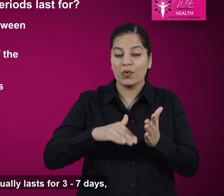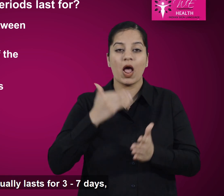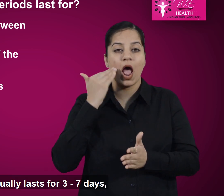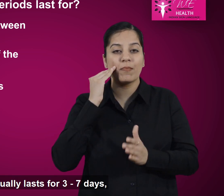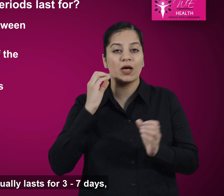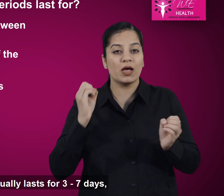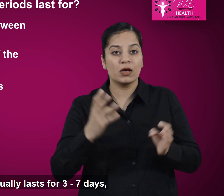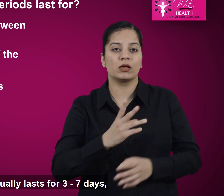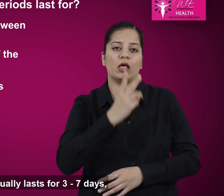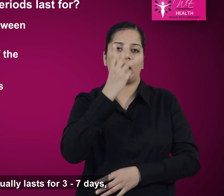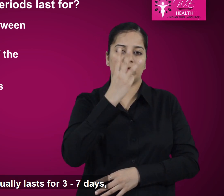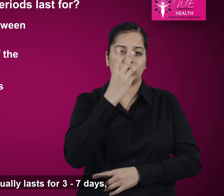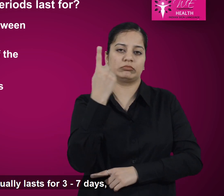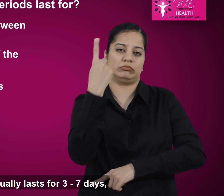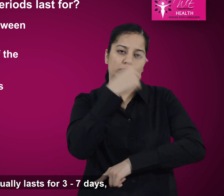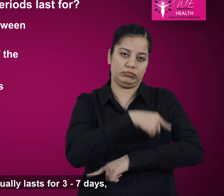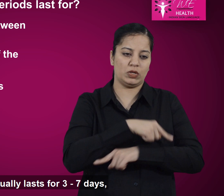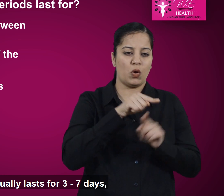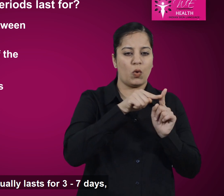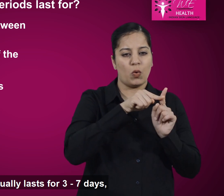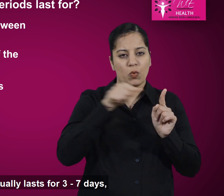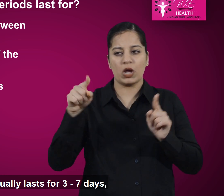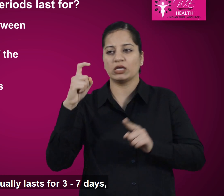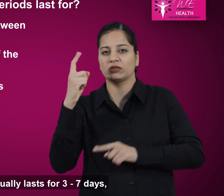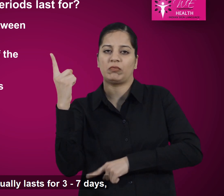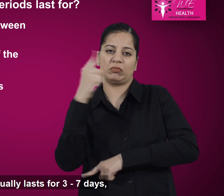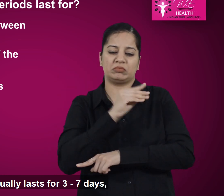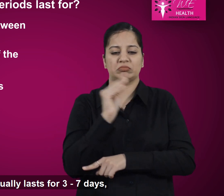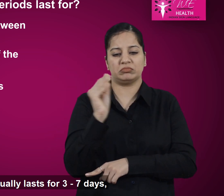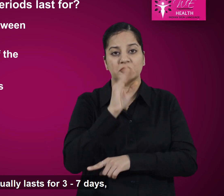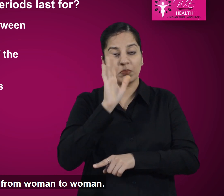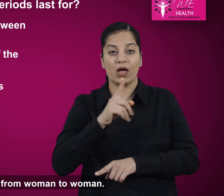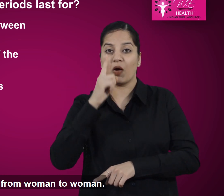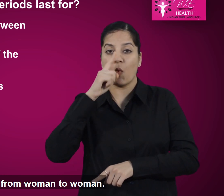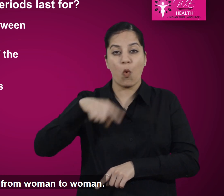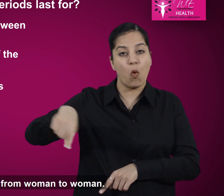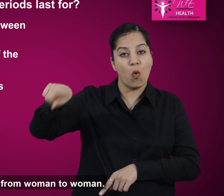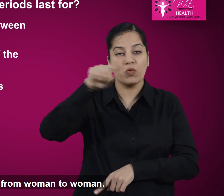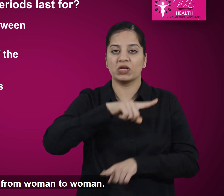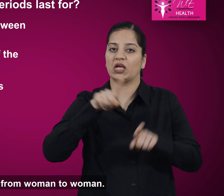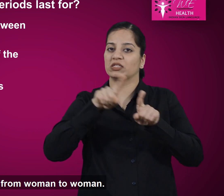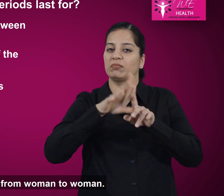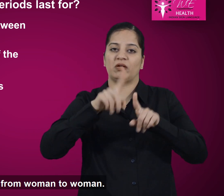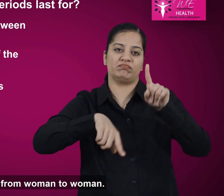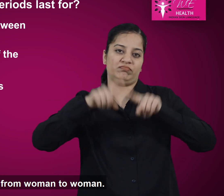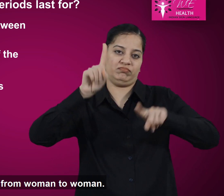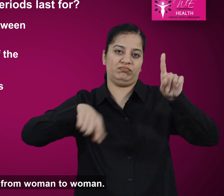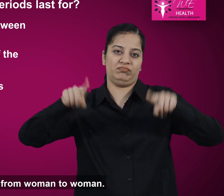Periods usually last for 3 to 7 days. But varies from woman to woman.